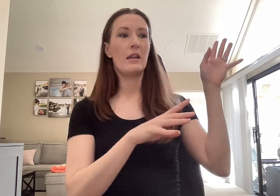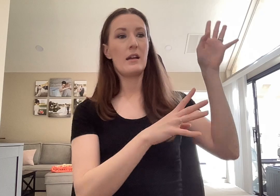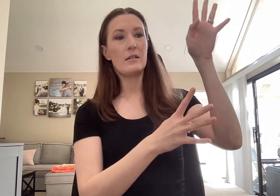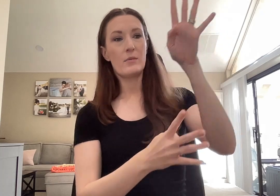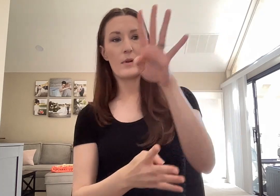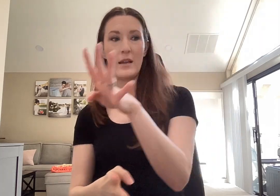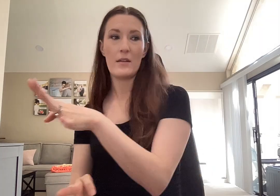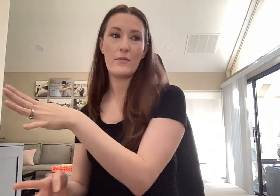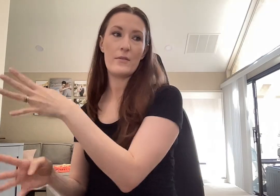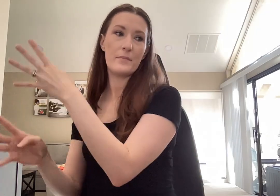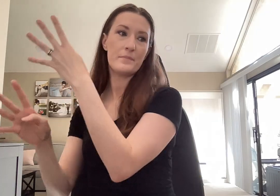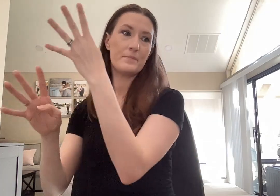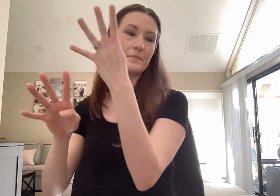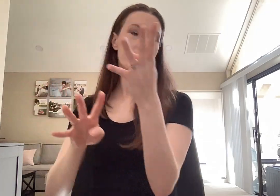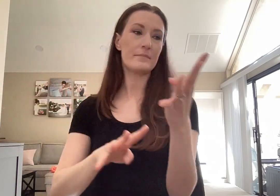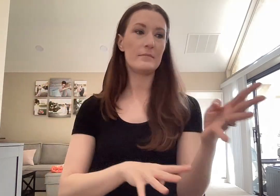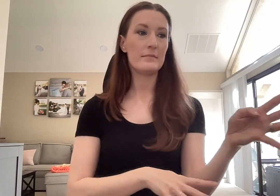yet wave